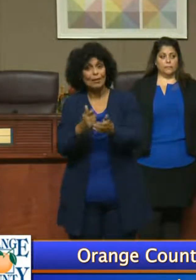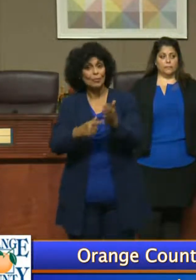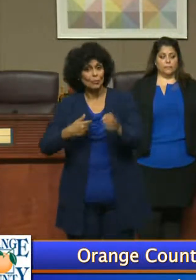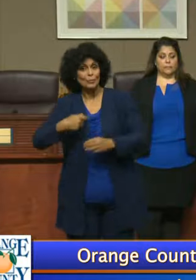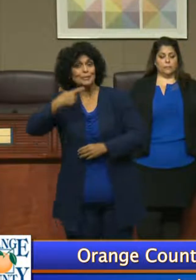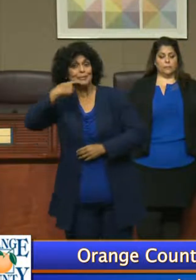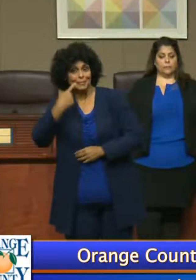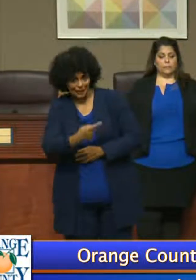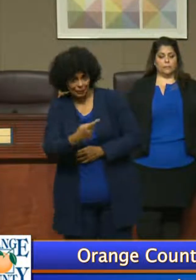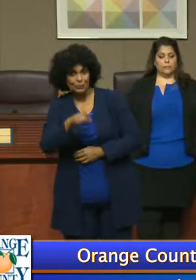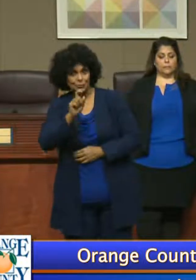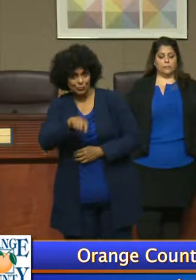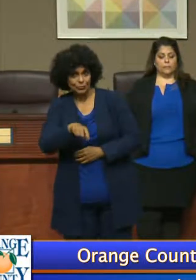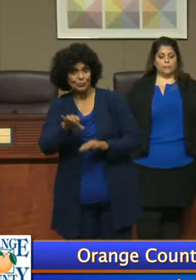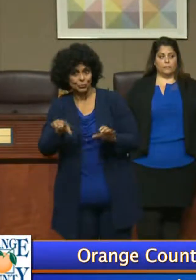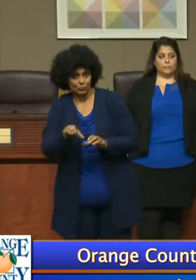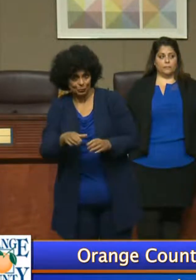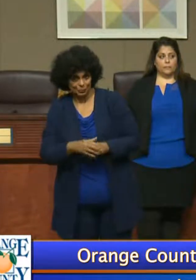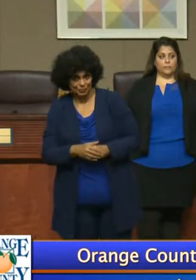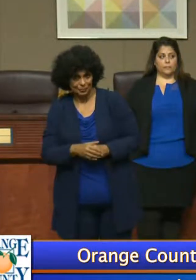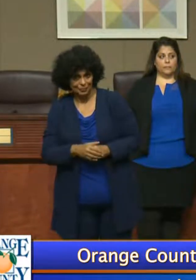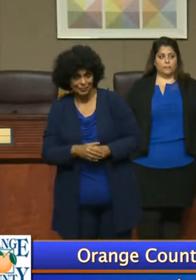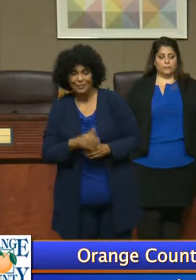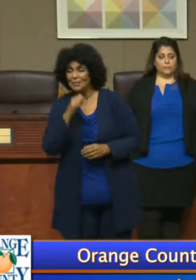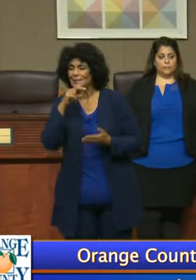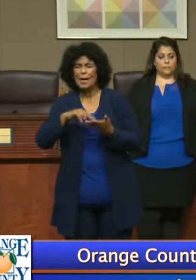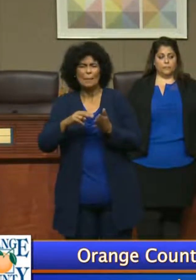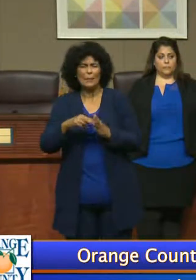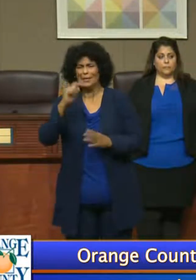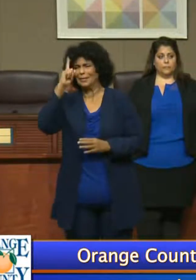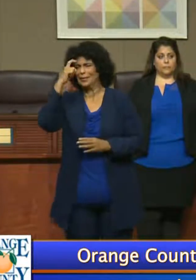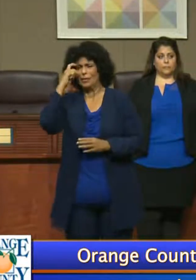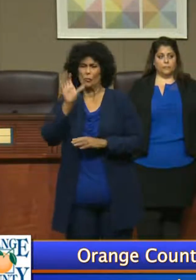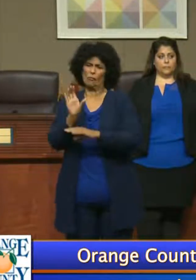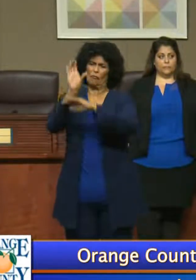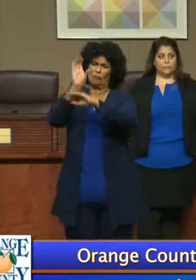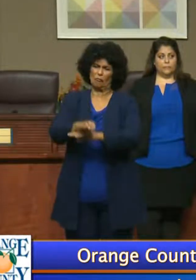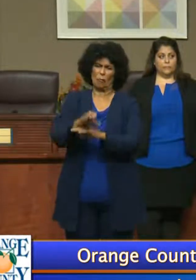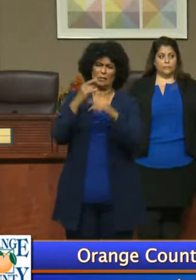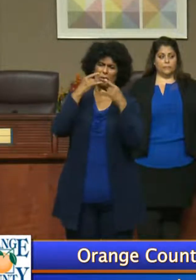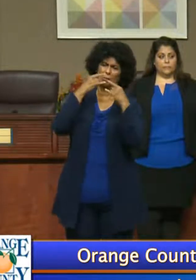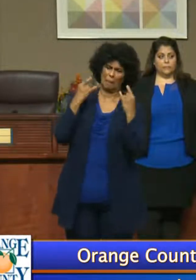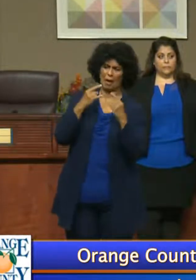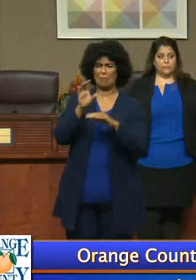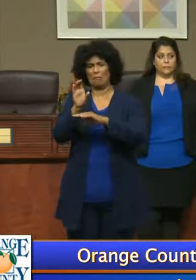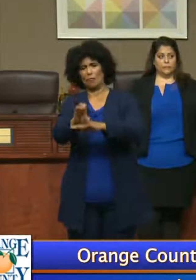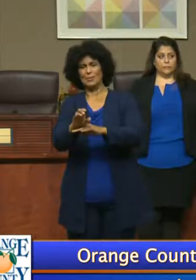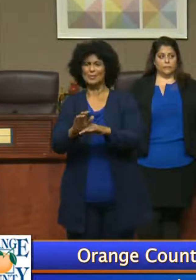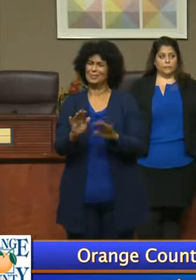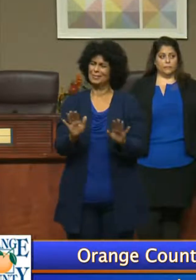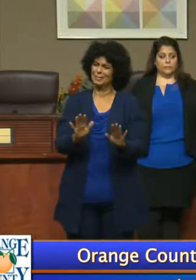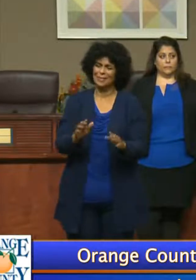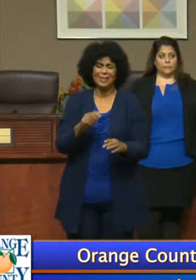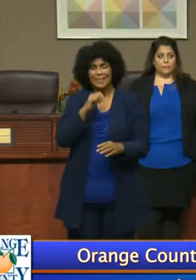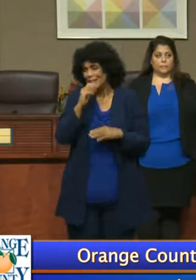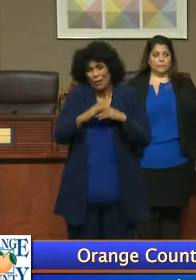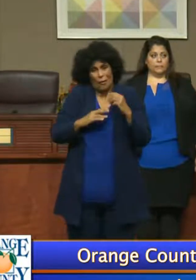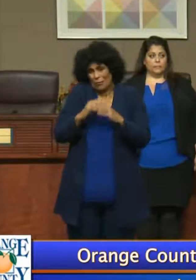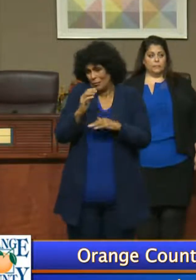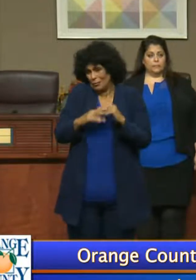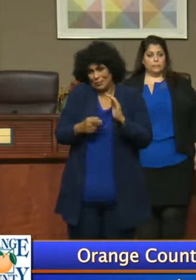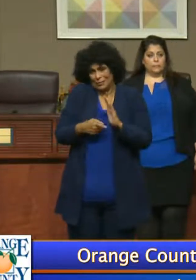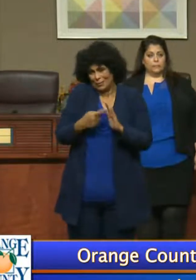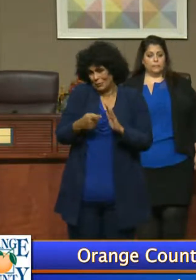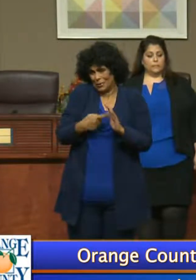for that. It's not that the government is trying to impose masks on anyone. They are not that comfortable sometimes, depending